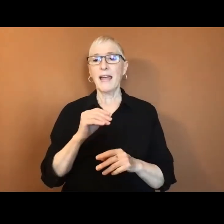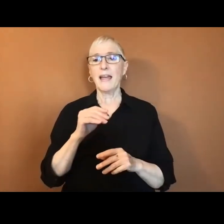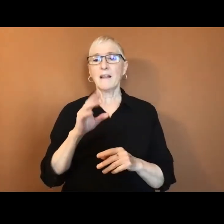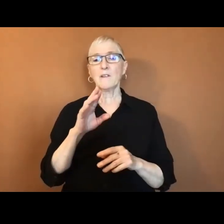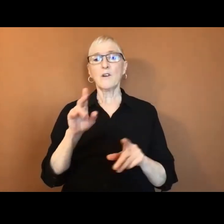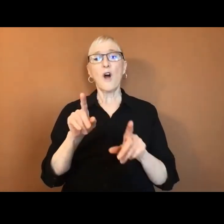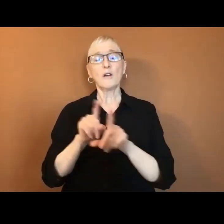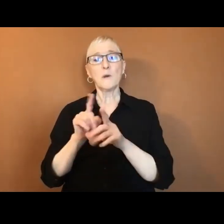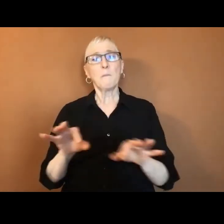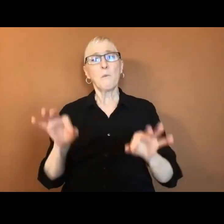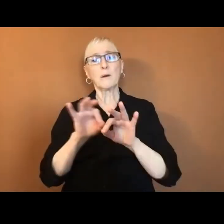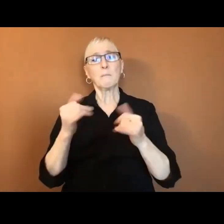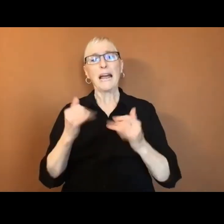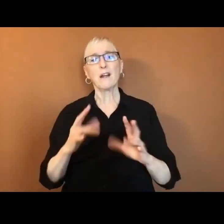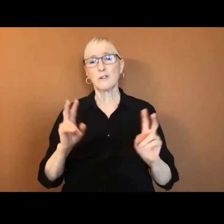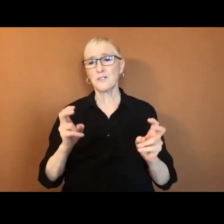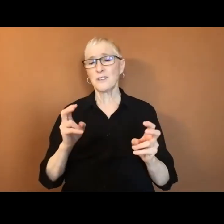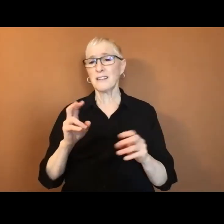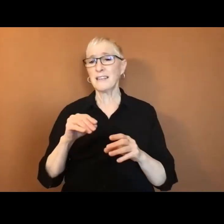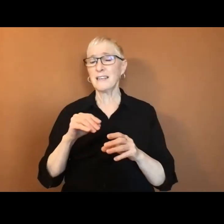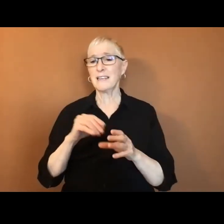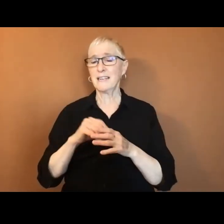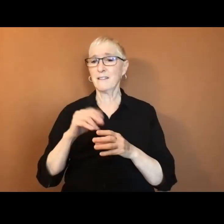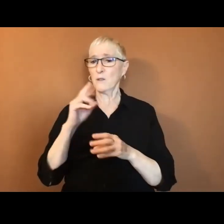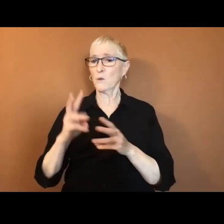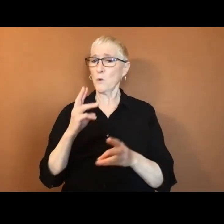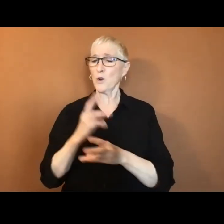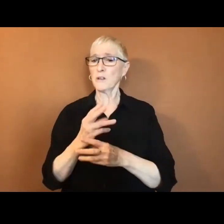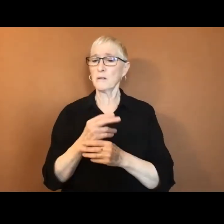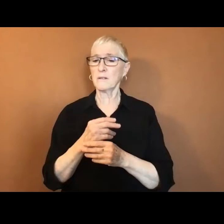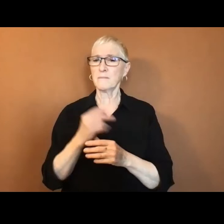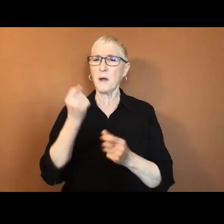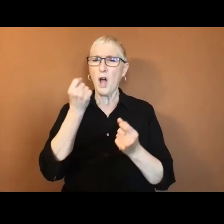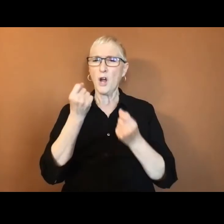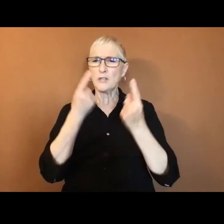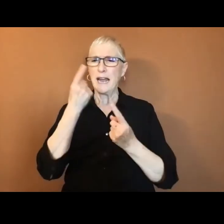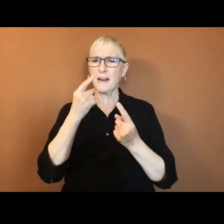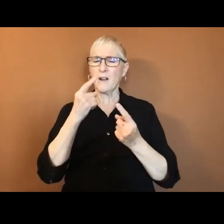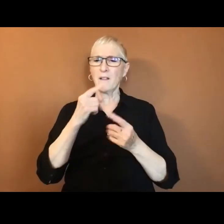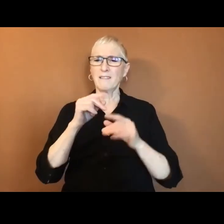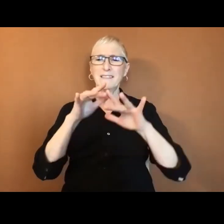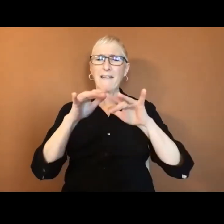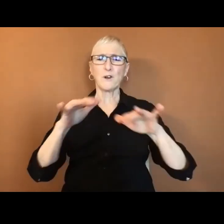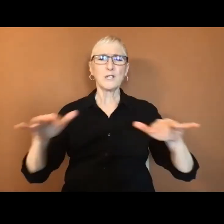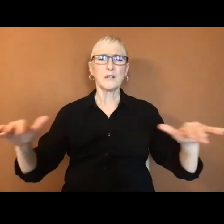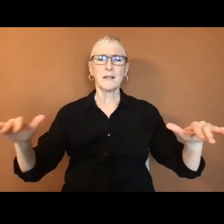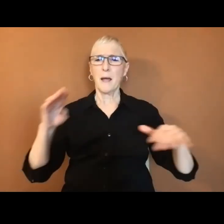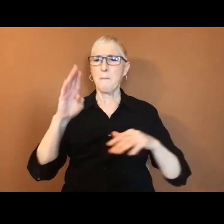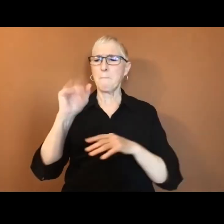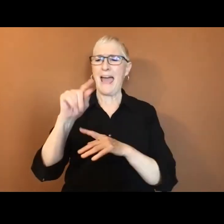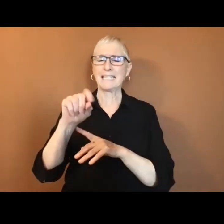world too. And I think understanding sort of the diversity of bats and the